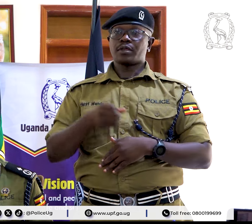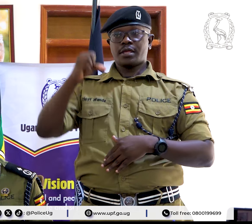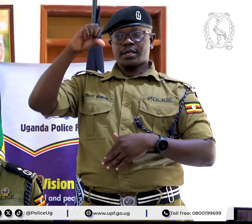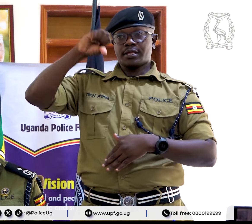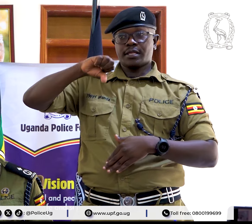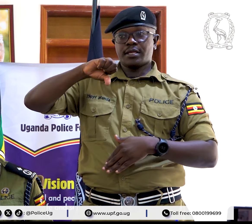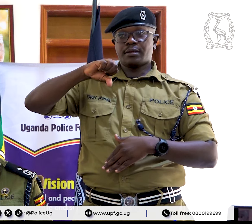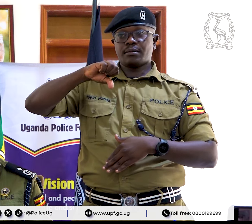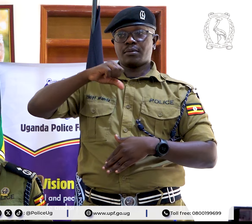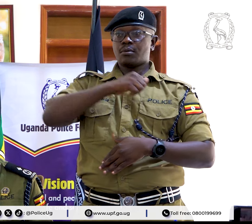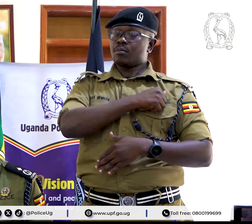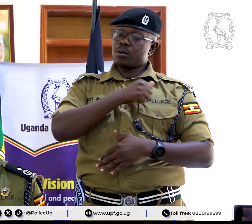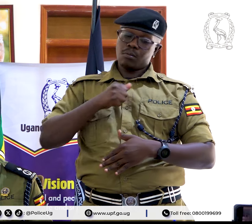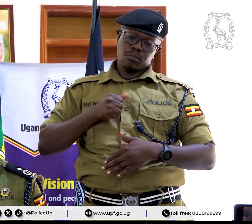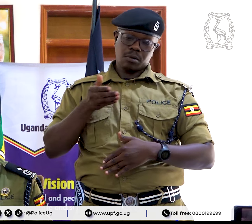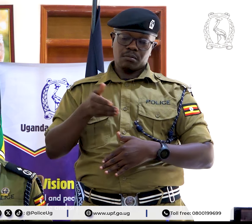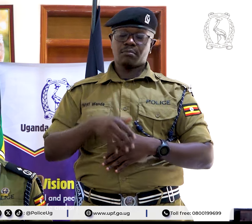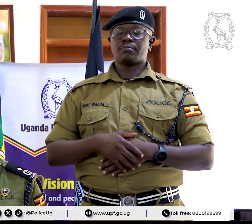9 are female.